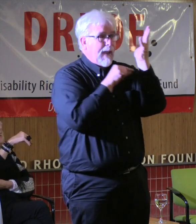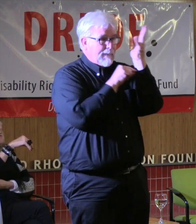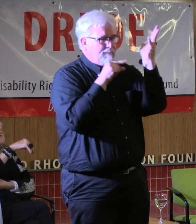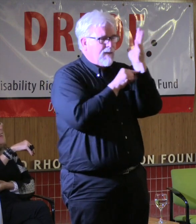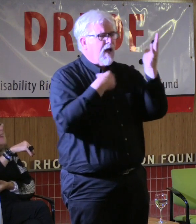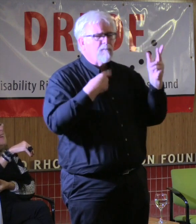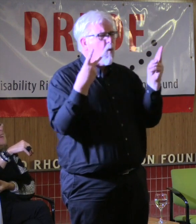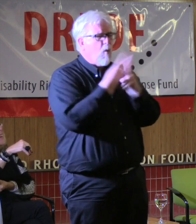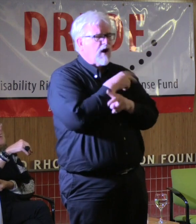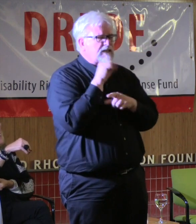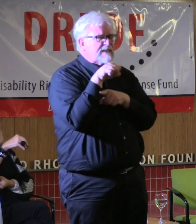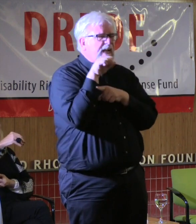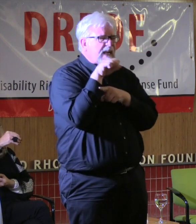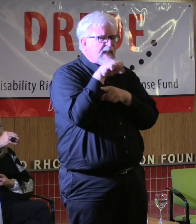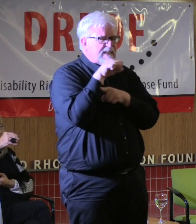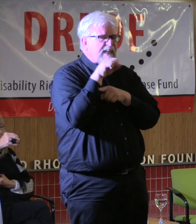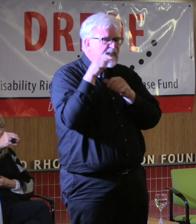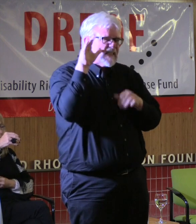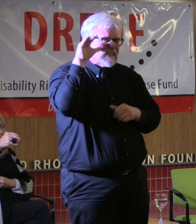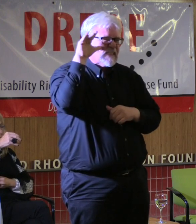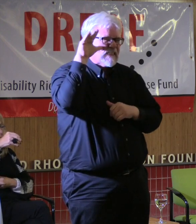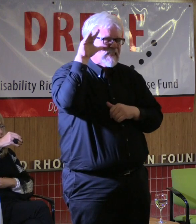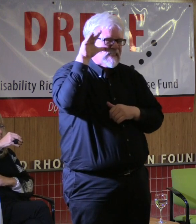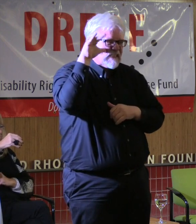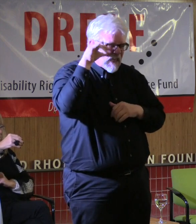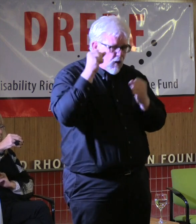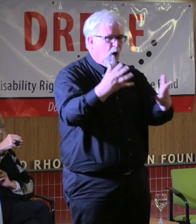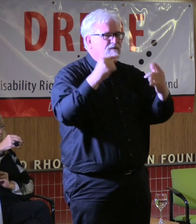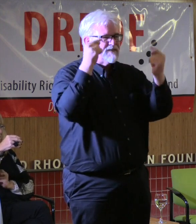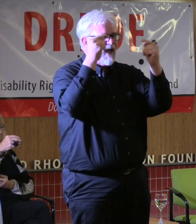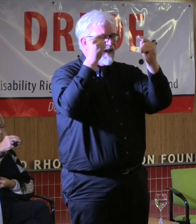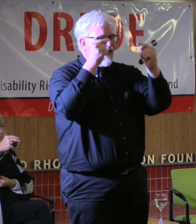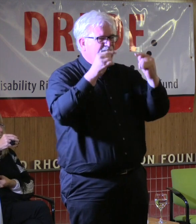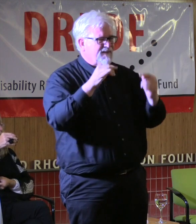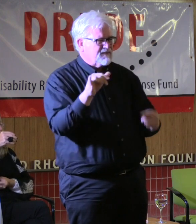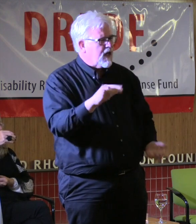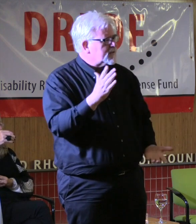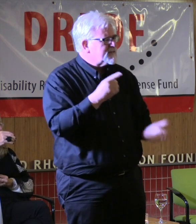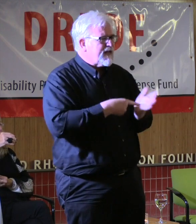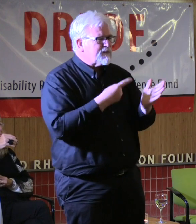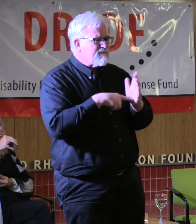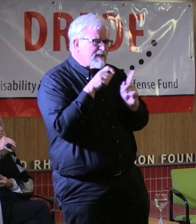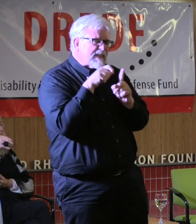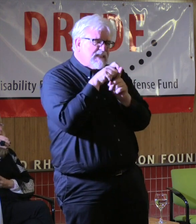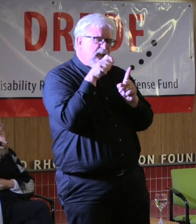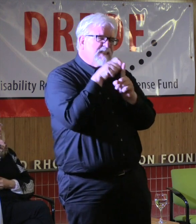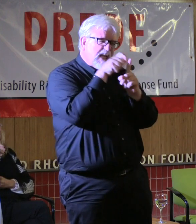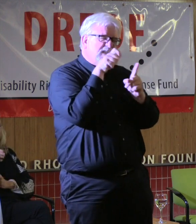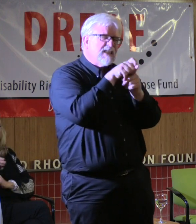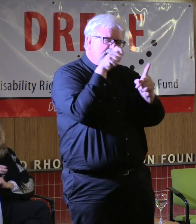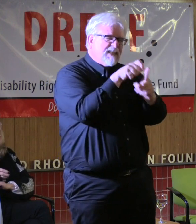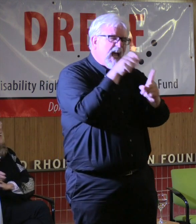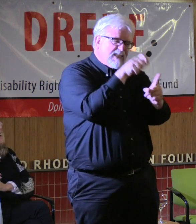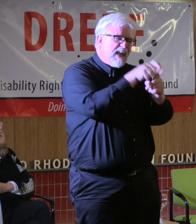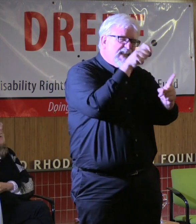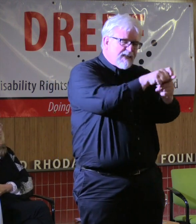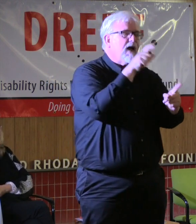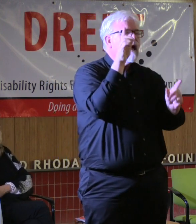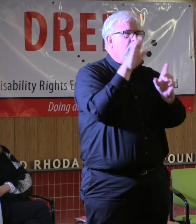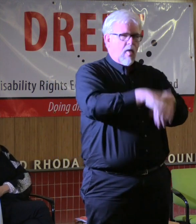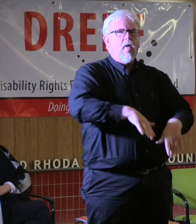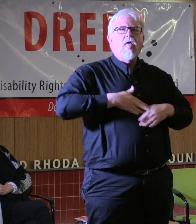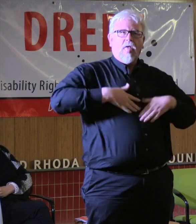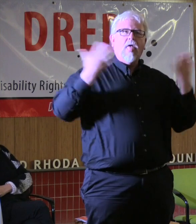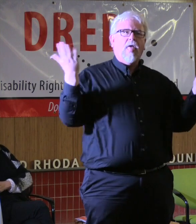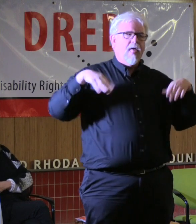You know, sometimes you got to give them headaches, don't you? To get their attention. Sometimes you really got to keep beating them up, and I thank Drev. So I kind of fit in